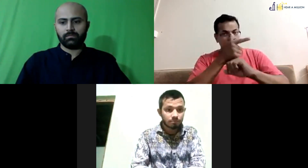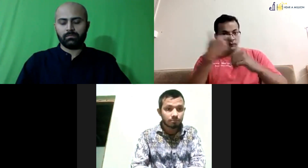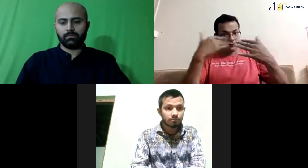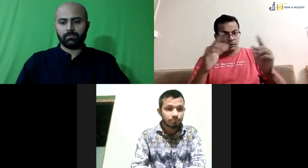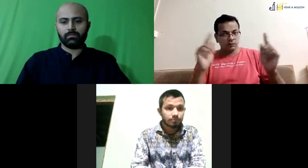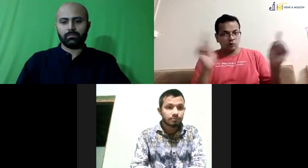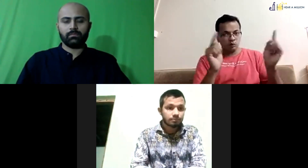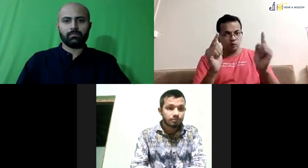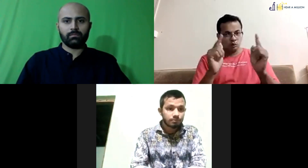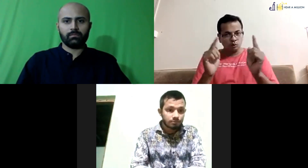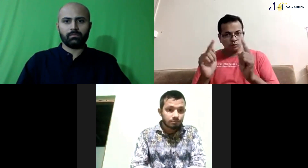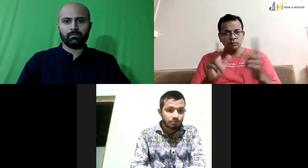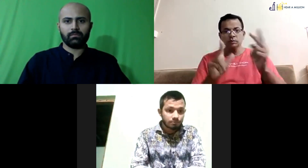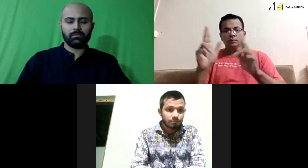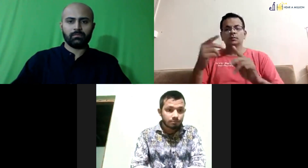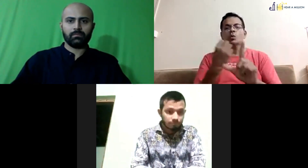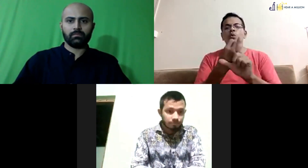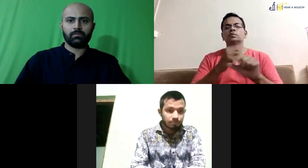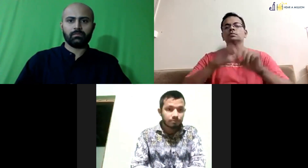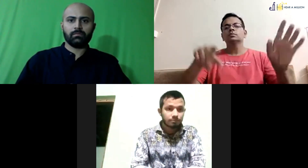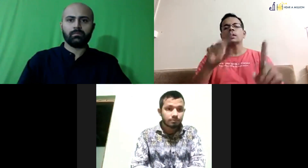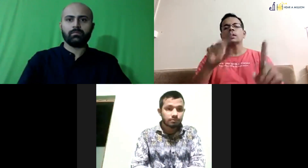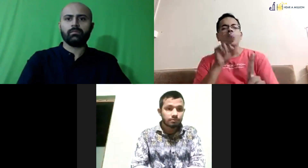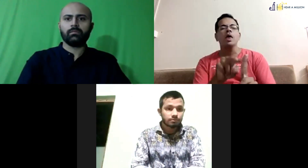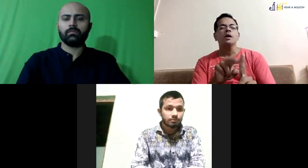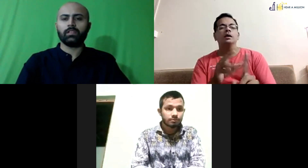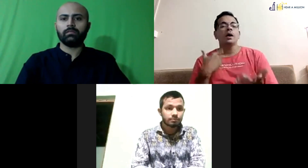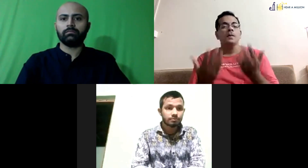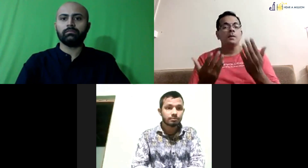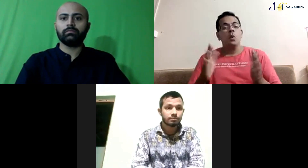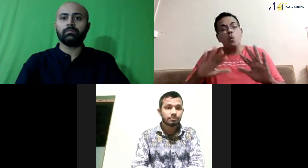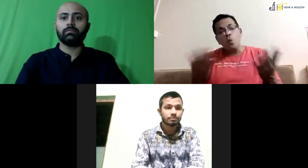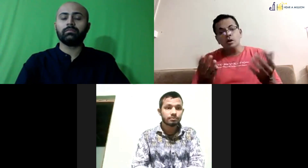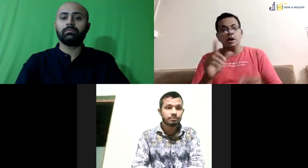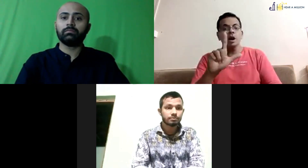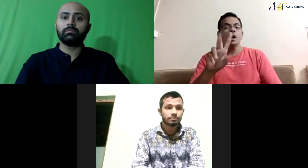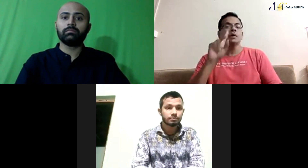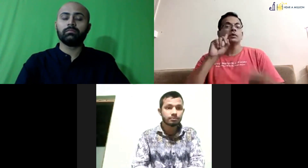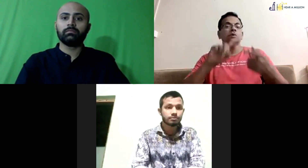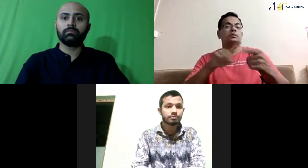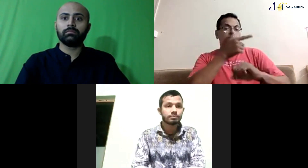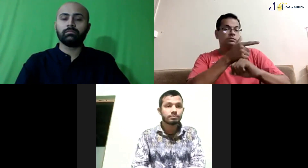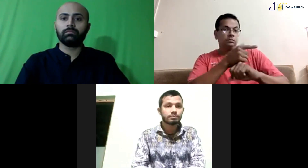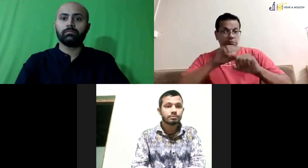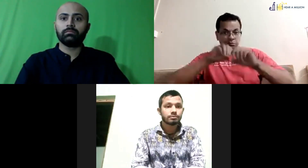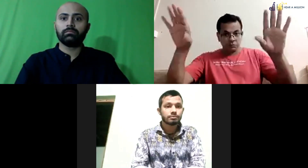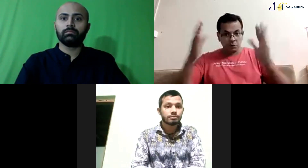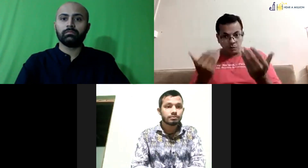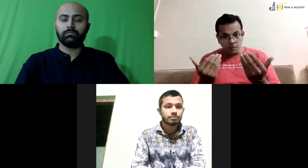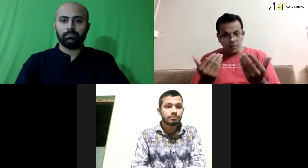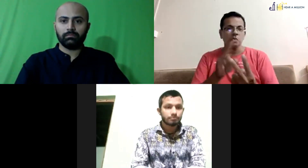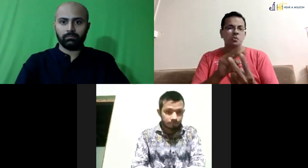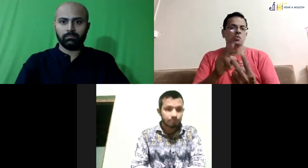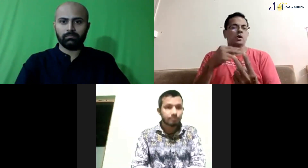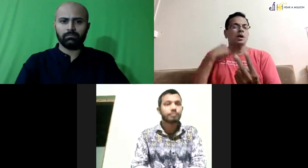I think whenever we have the video clippings of the organization, they used to spread it across on the YouTube, or they